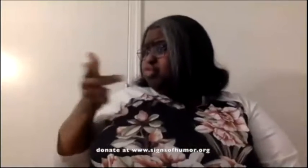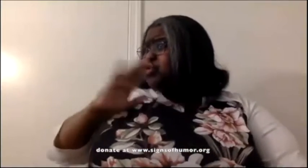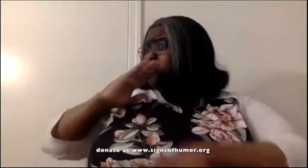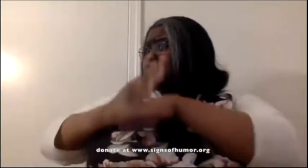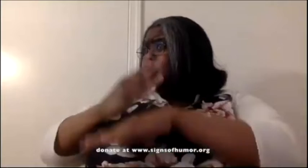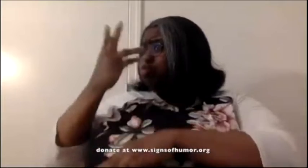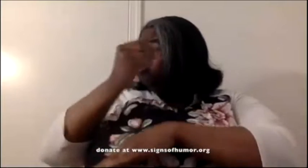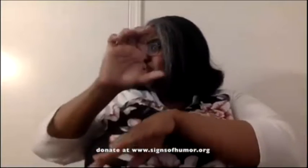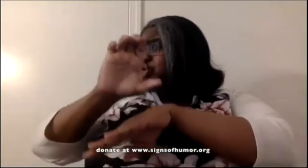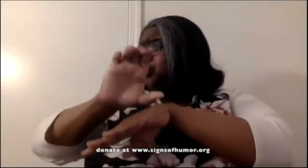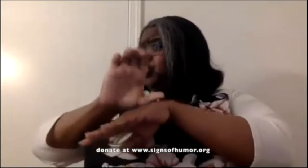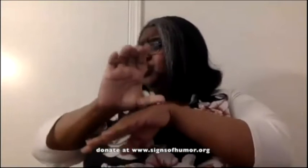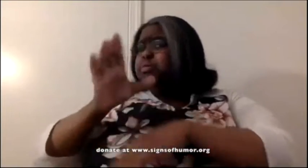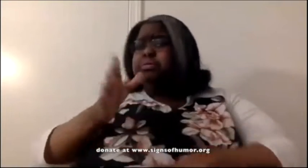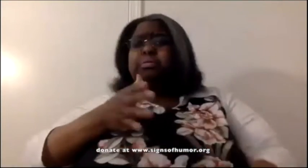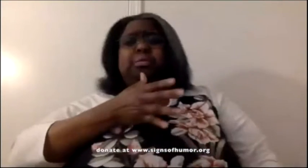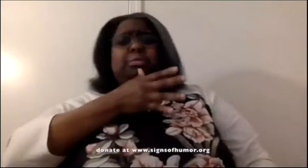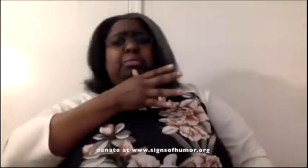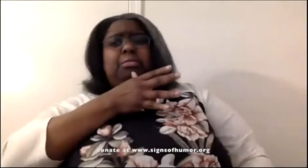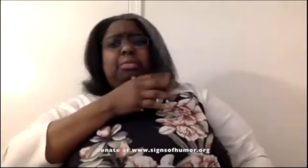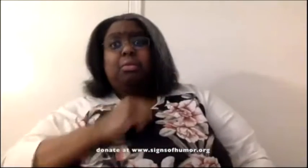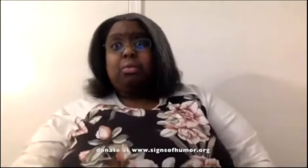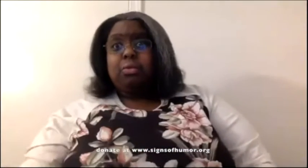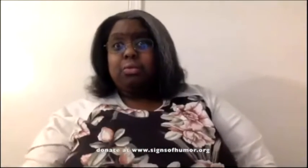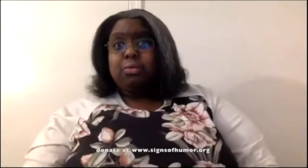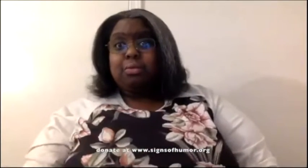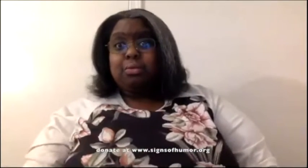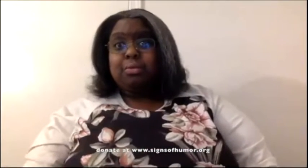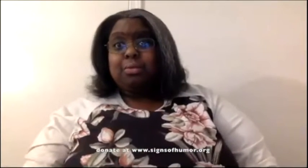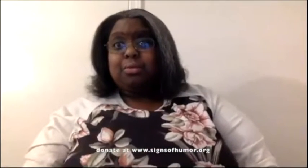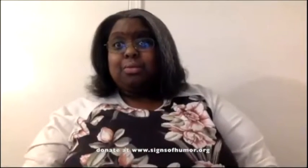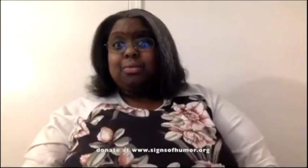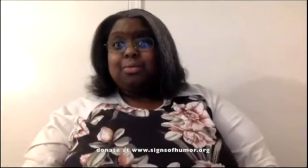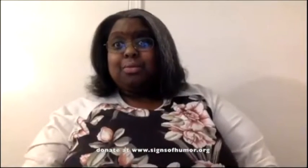Can everyone hear me? Yes, you're on. Okay.